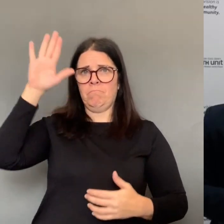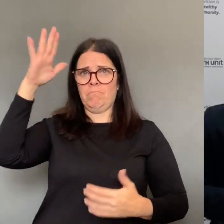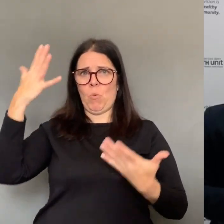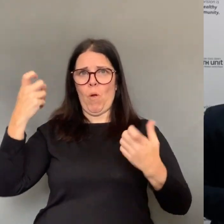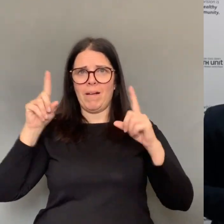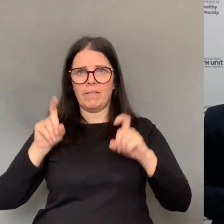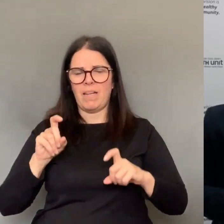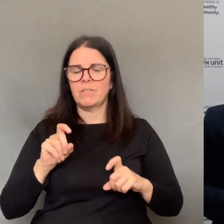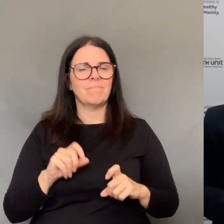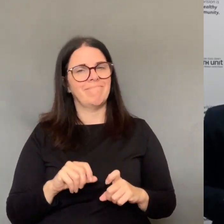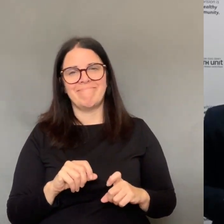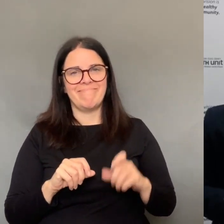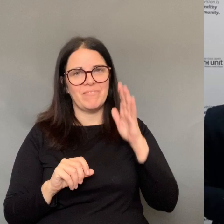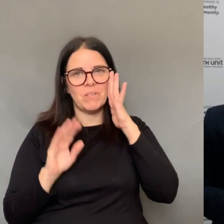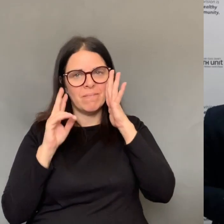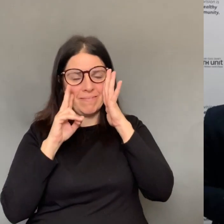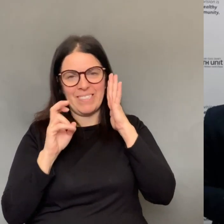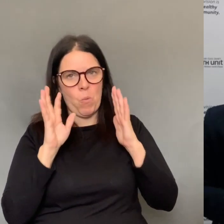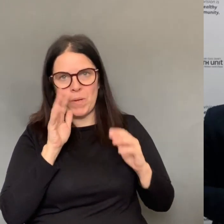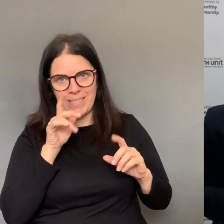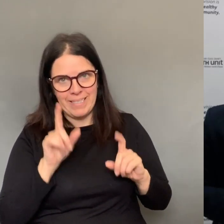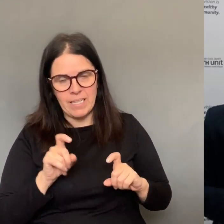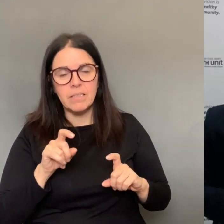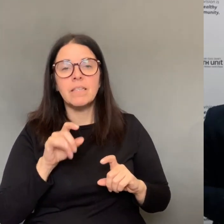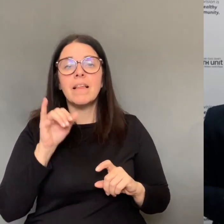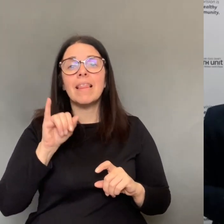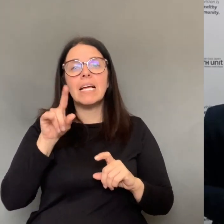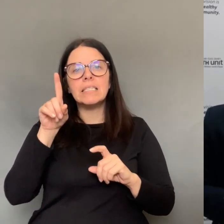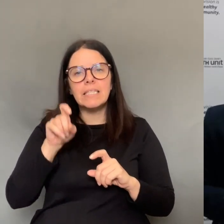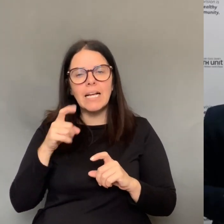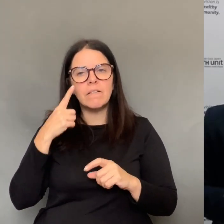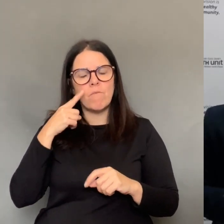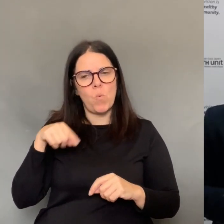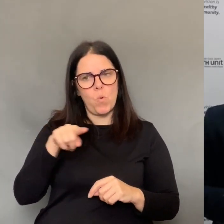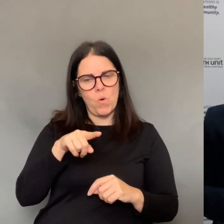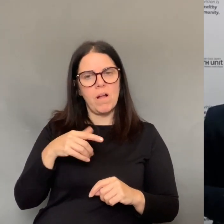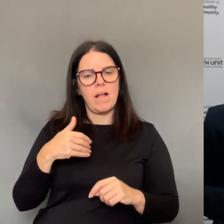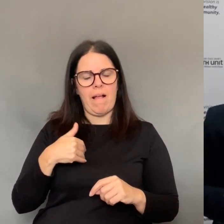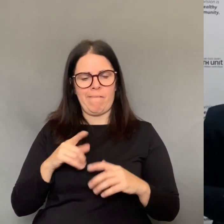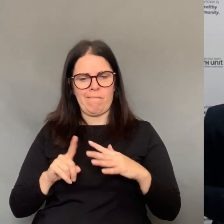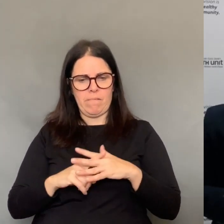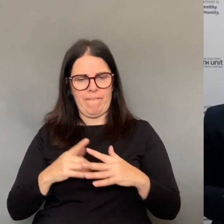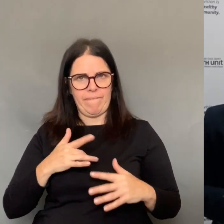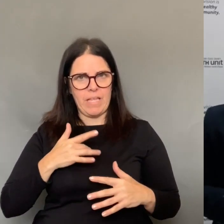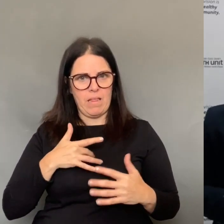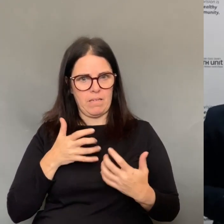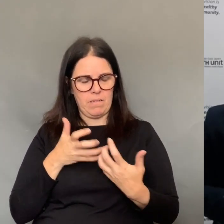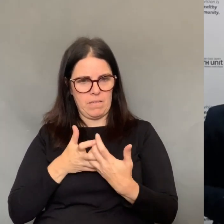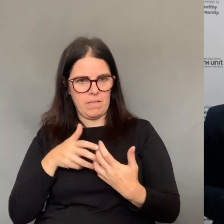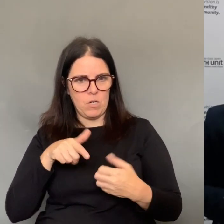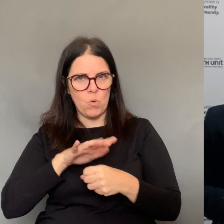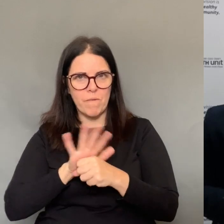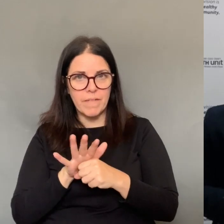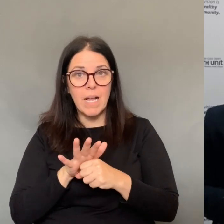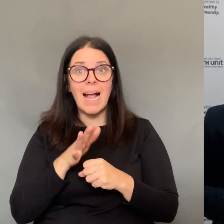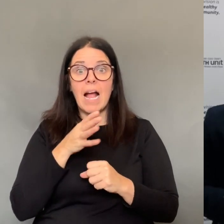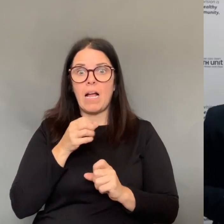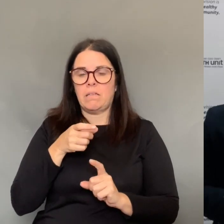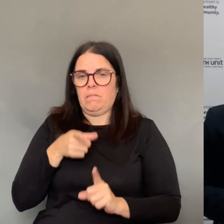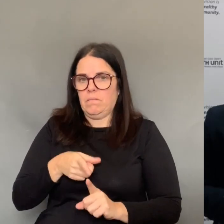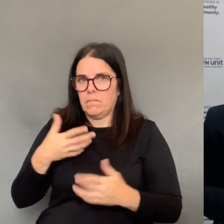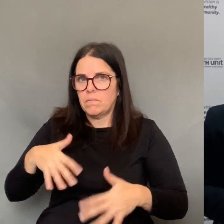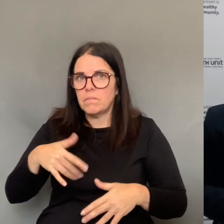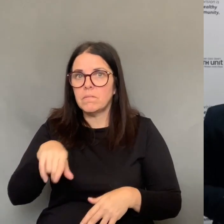more specifically, if you're a healthcare worker, if you're a first responder, if you are a resident in the long-term care home, if you're an